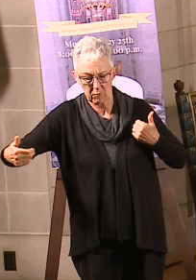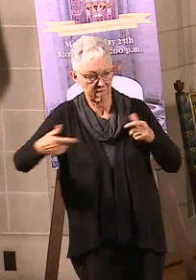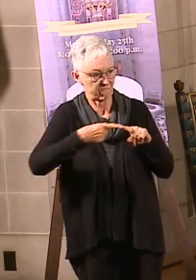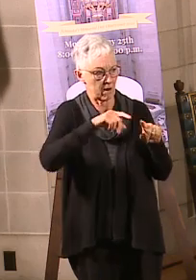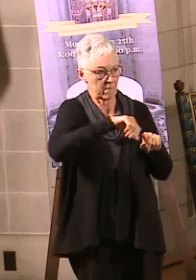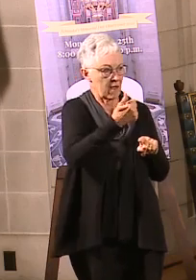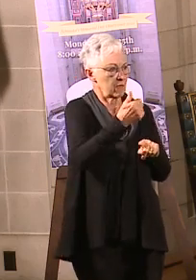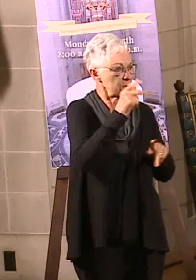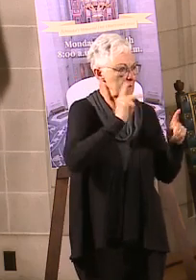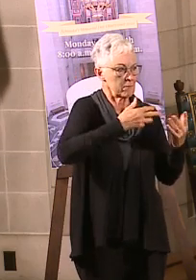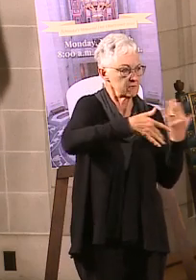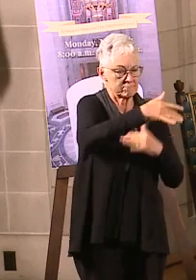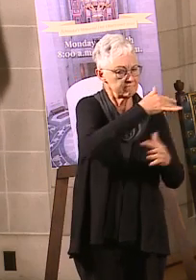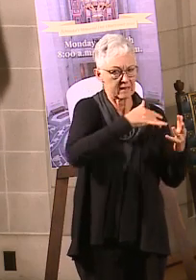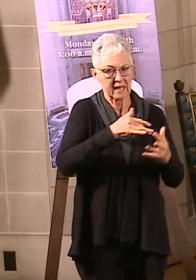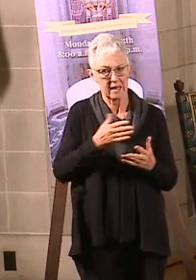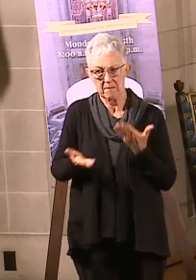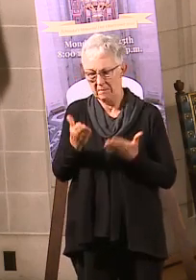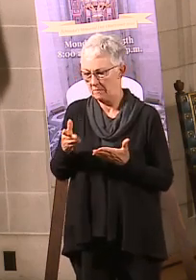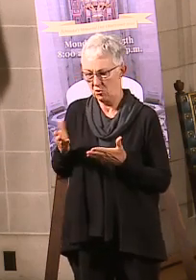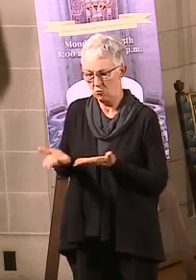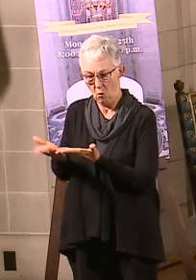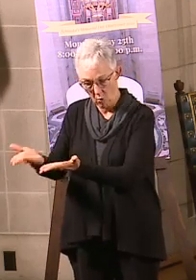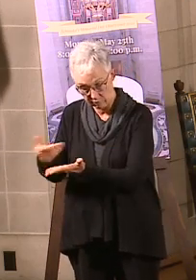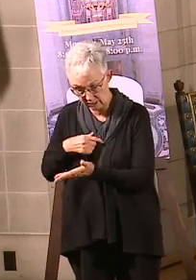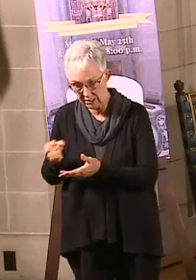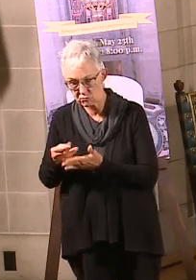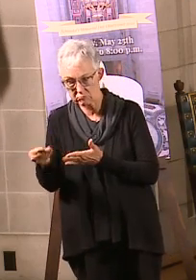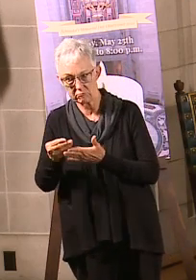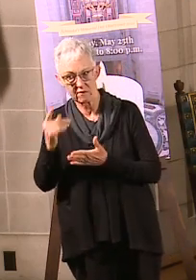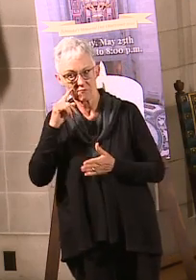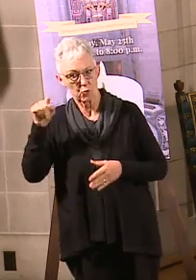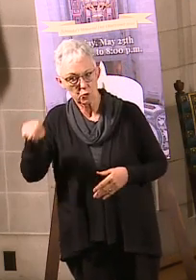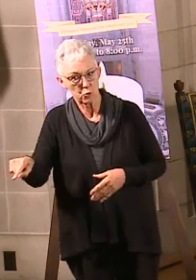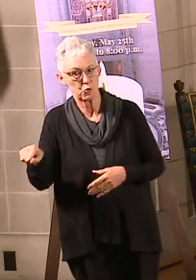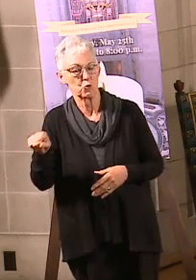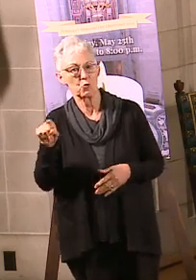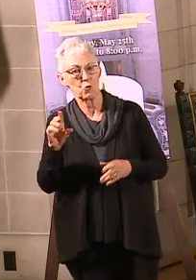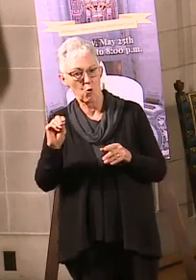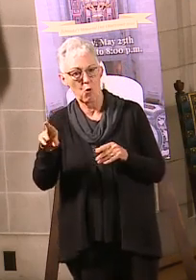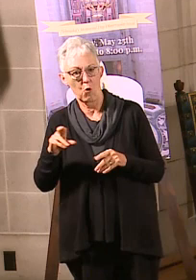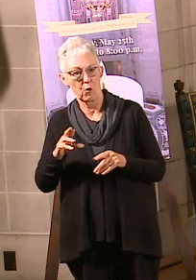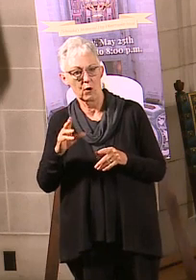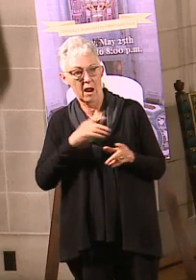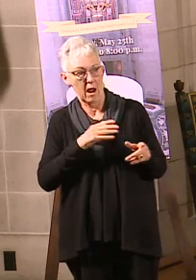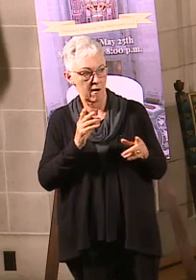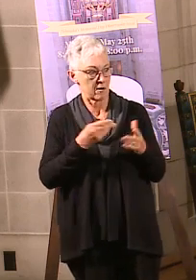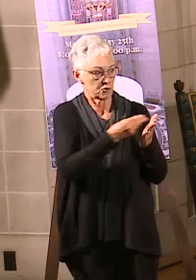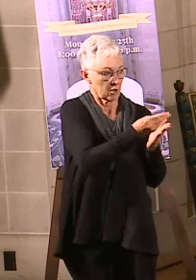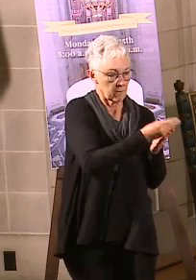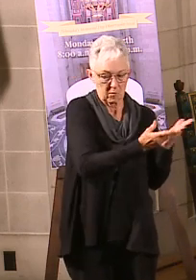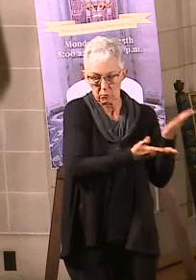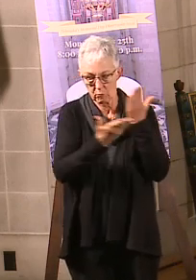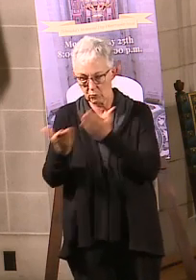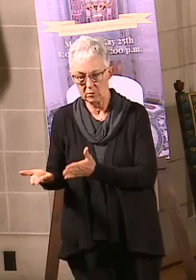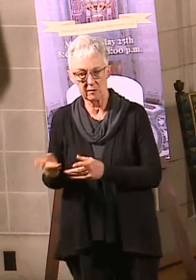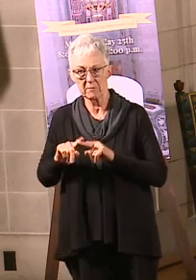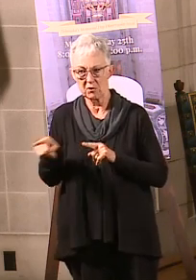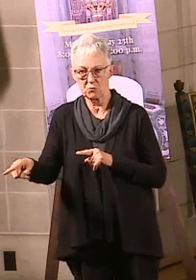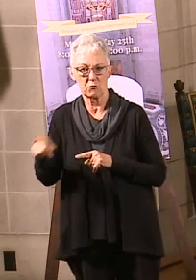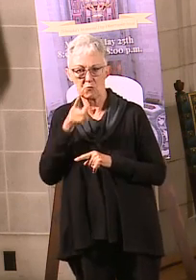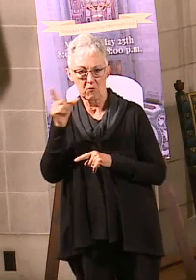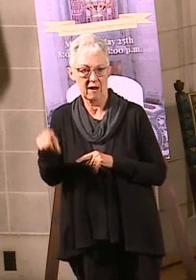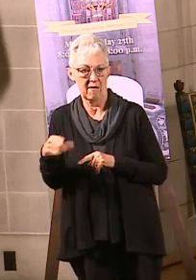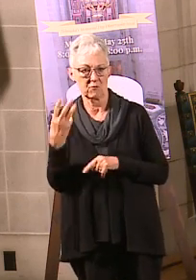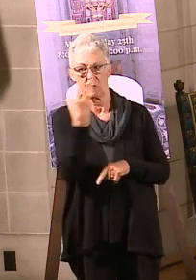run errands for them, maybe do their shopping for them so they can stay home, but do not go visit them in a long-term care facility. And I know, again, with Mother's Day